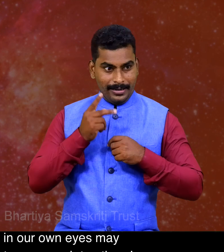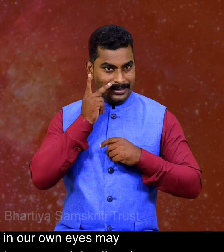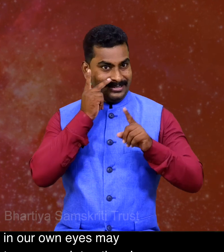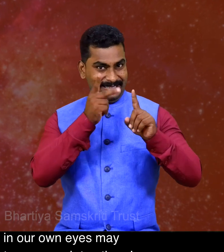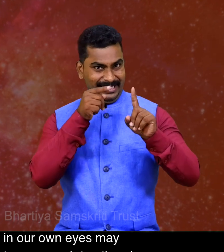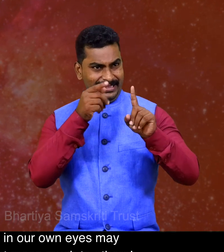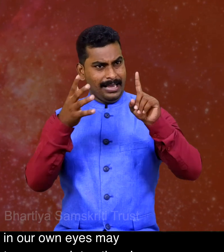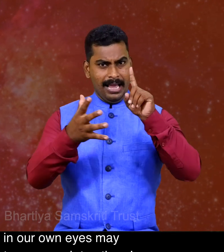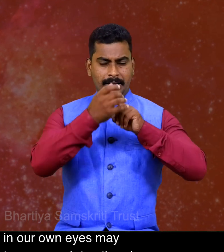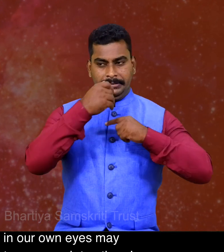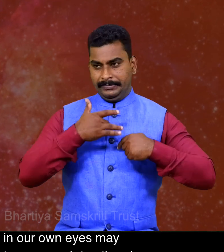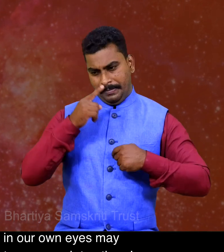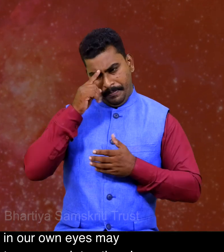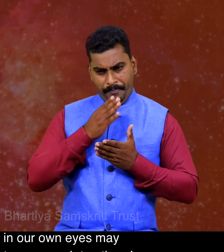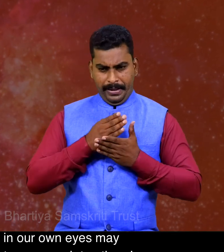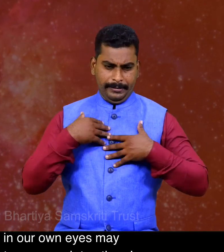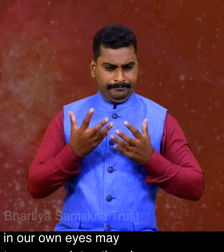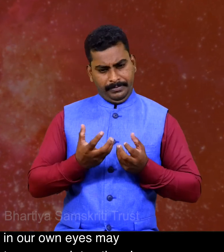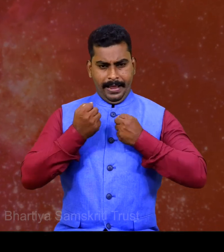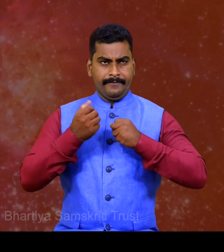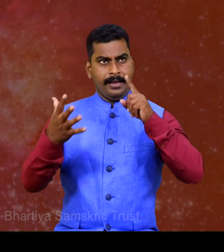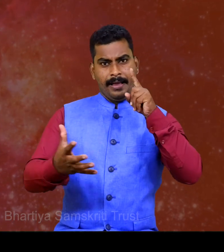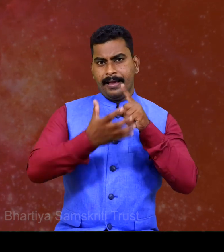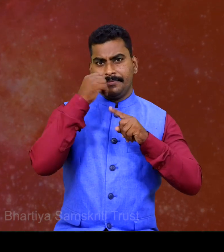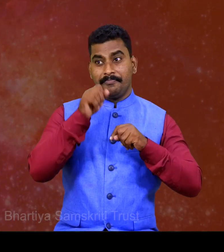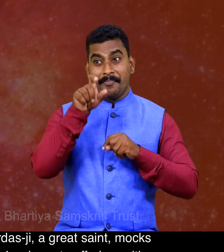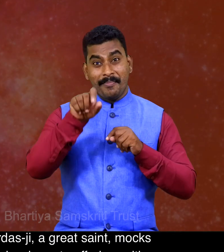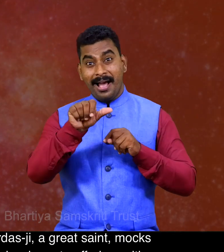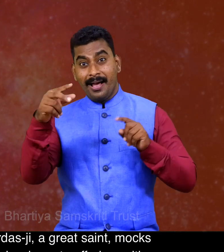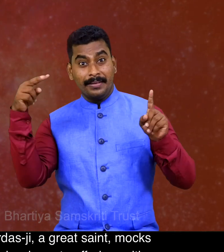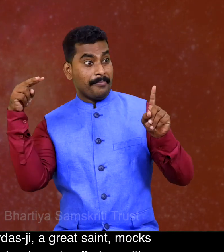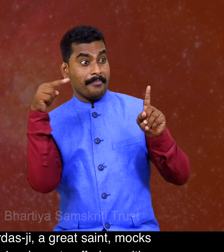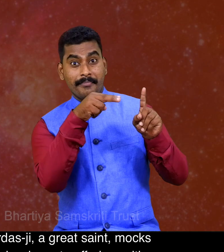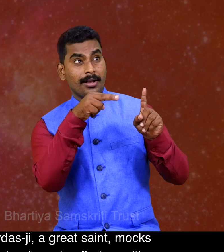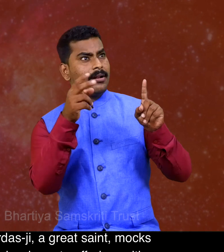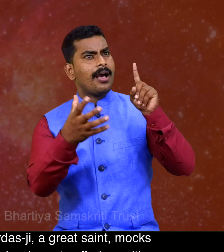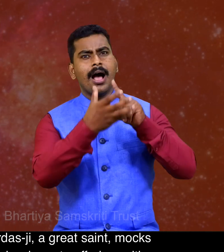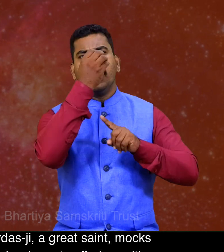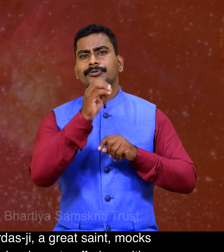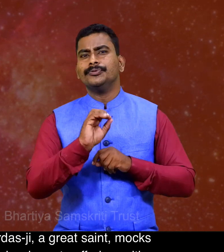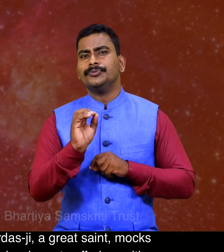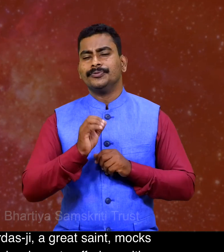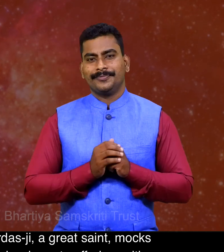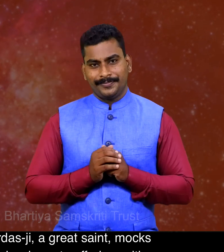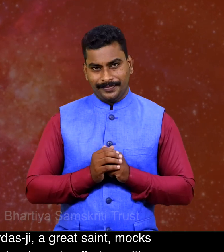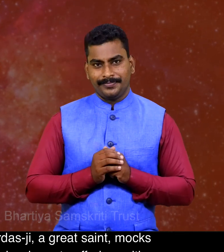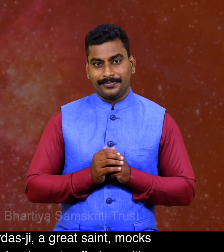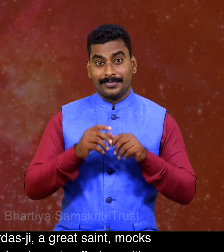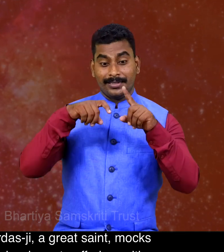eyes may not mean much to others. Kabir Das ji, a great